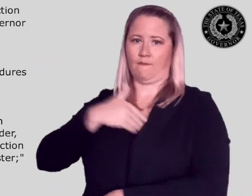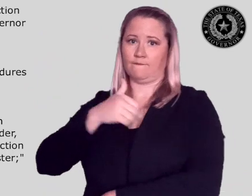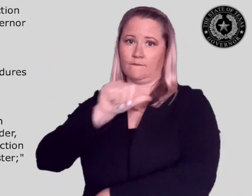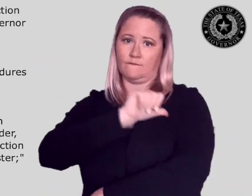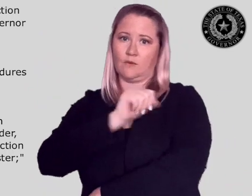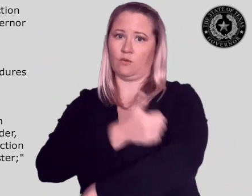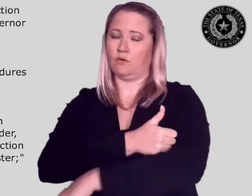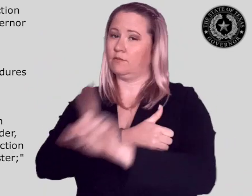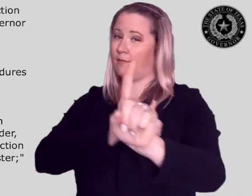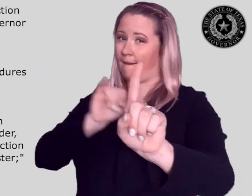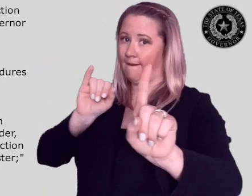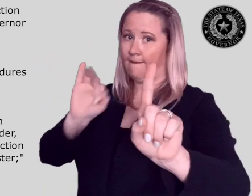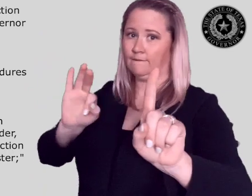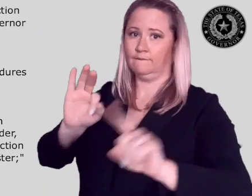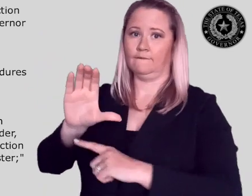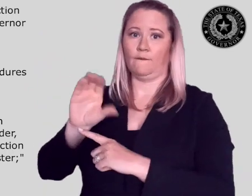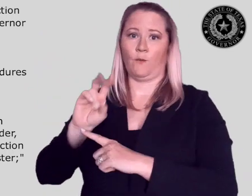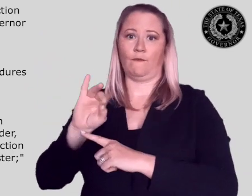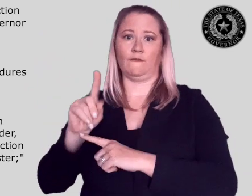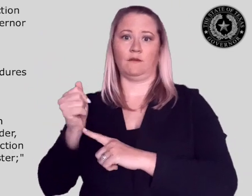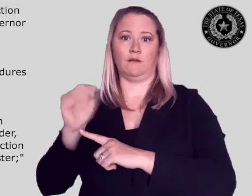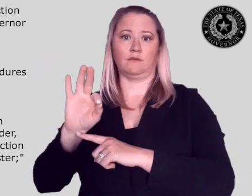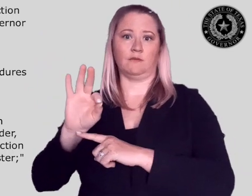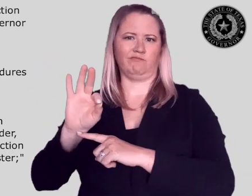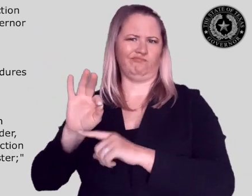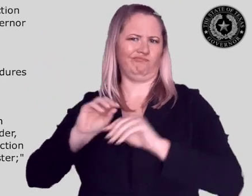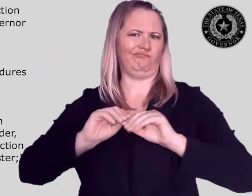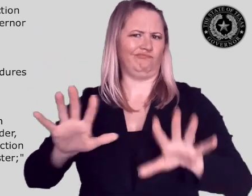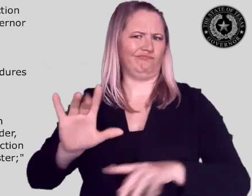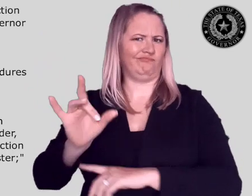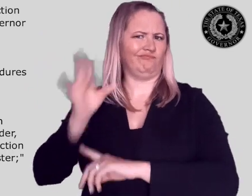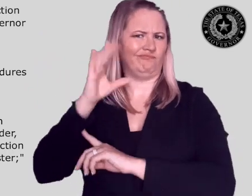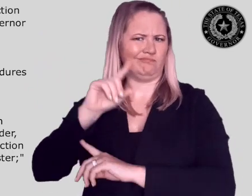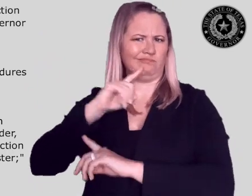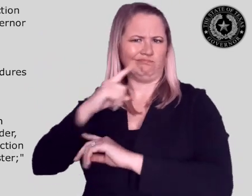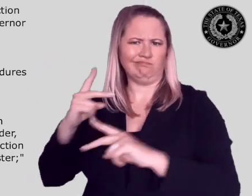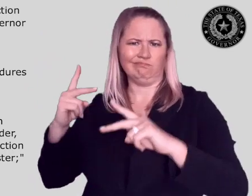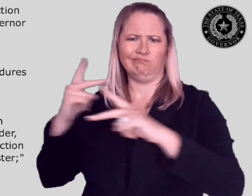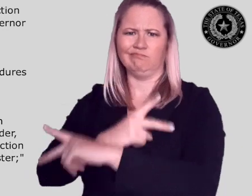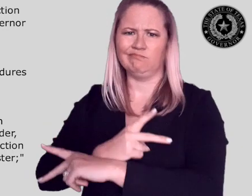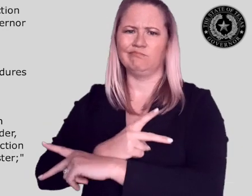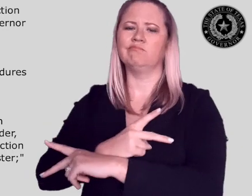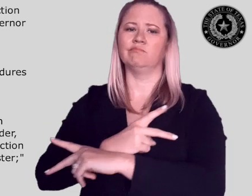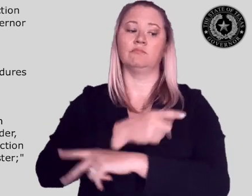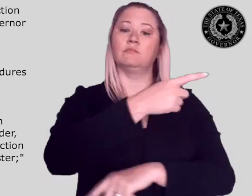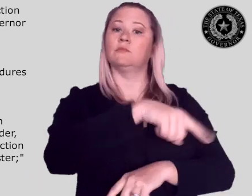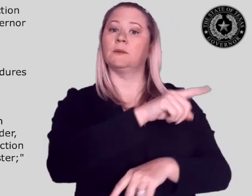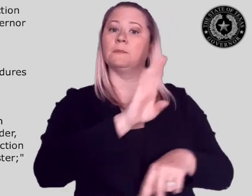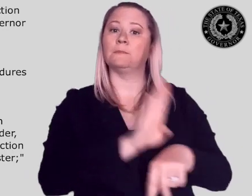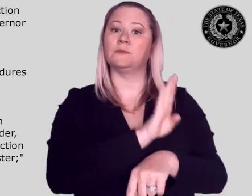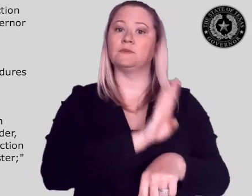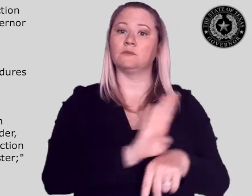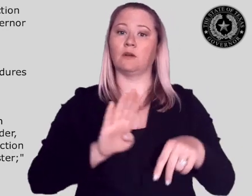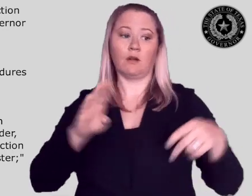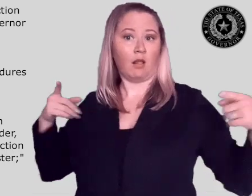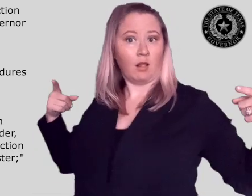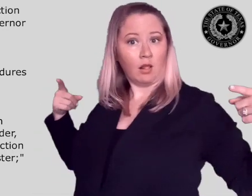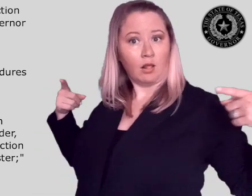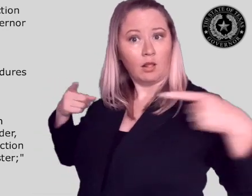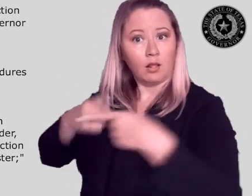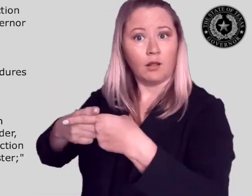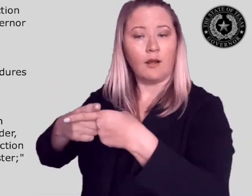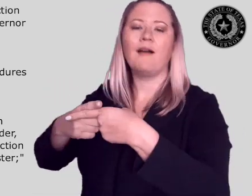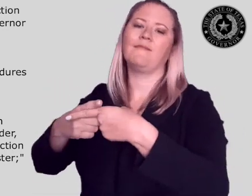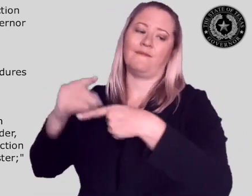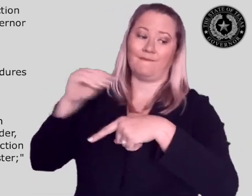418.016a, the governor may suspend the provisions of any regulatory statute prescribing the procedures for conduct of